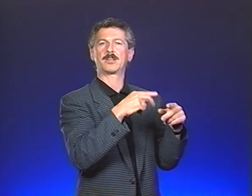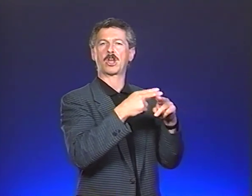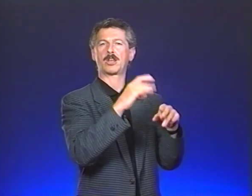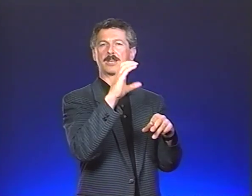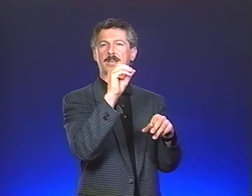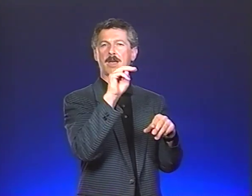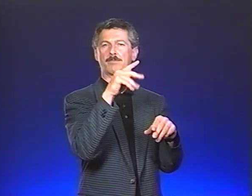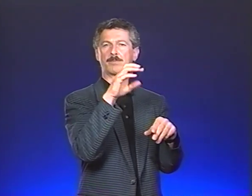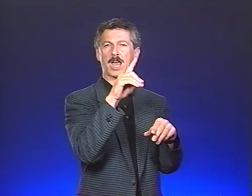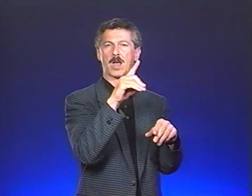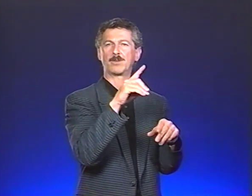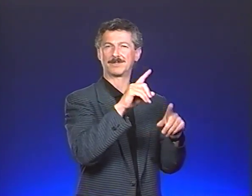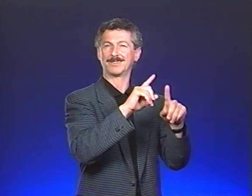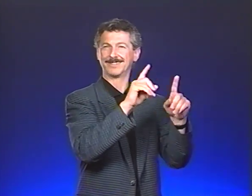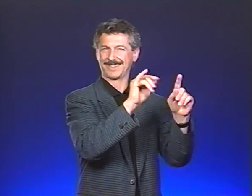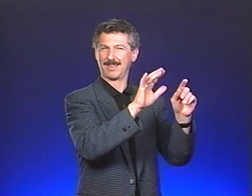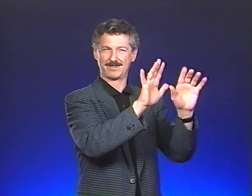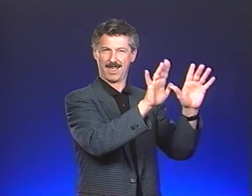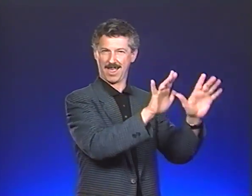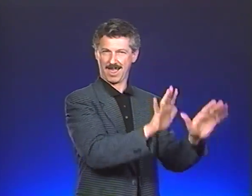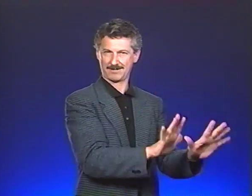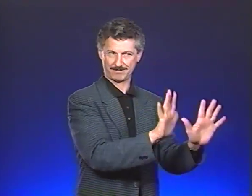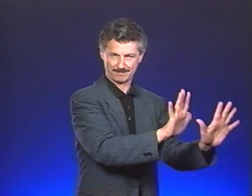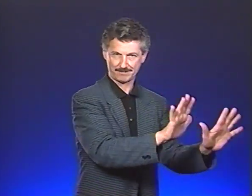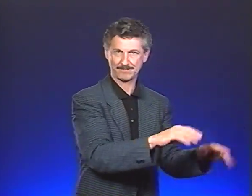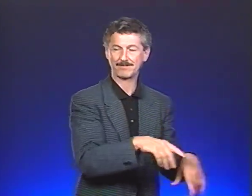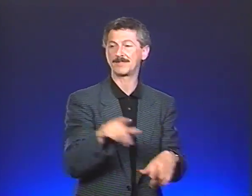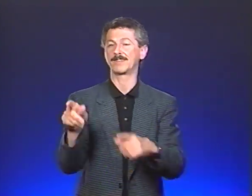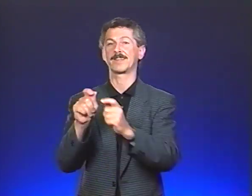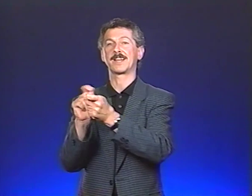Compounding is also an example of derivational morphology.